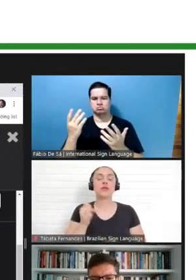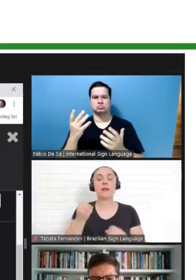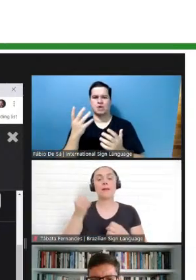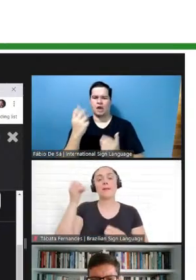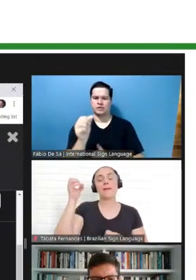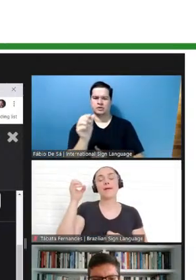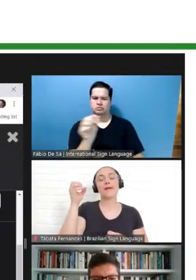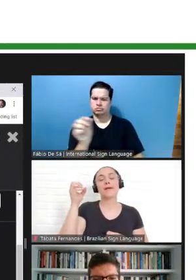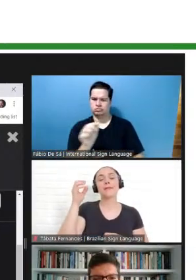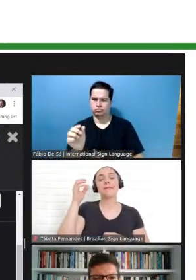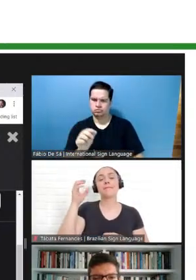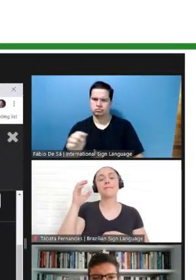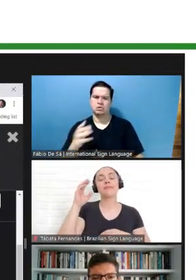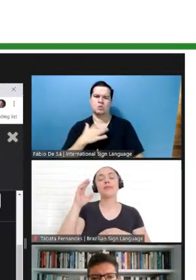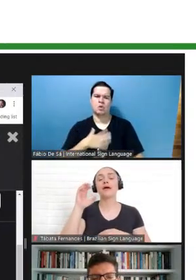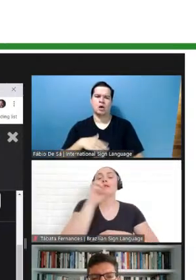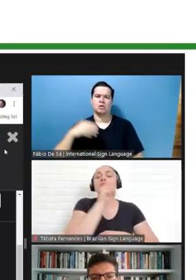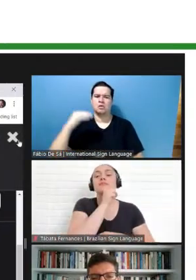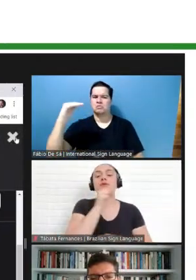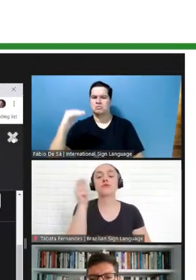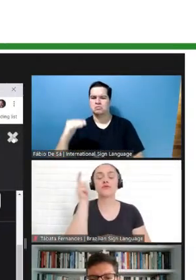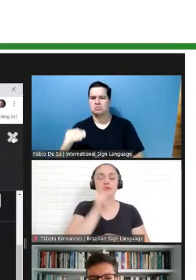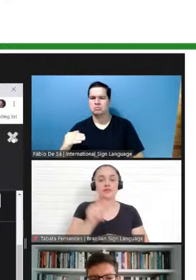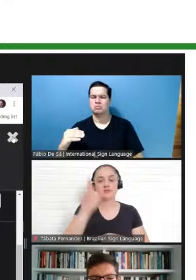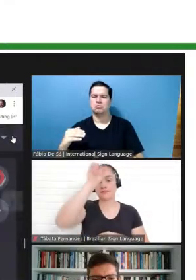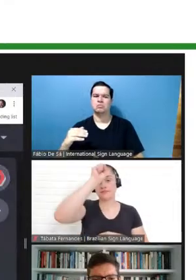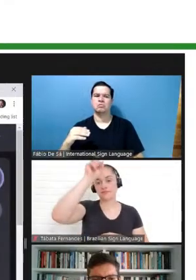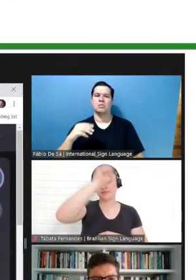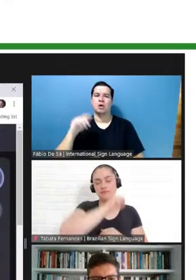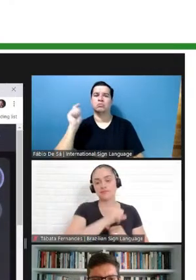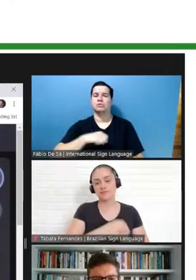to track their